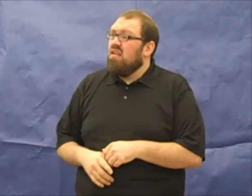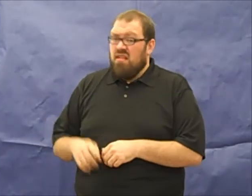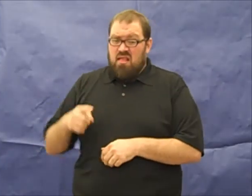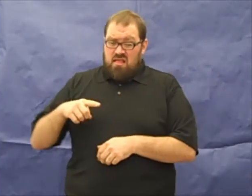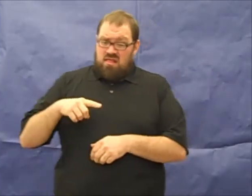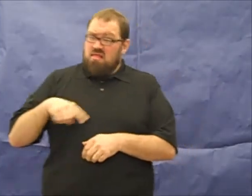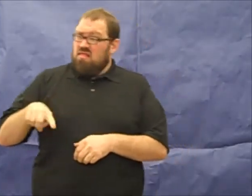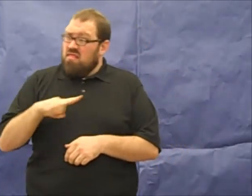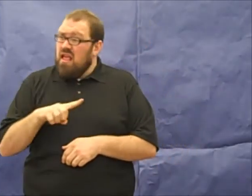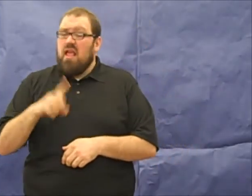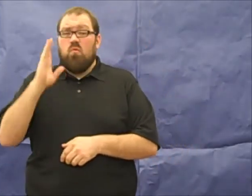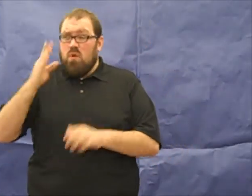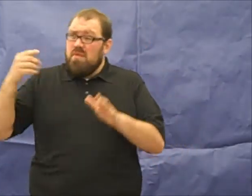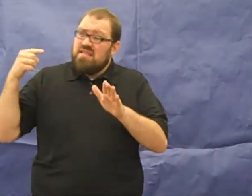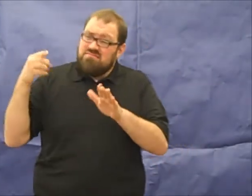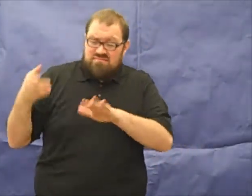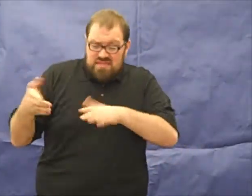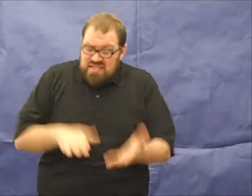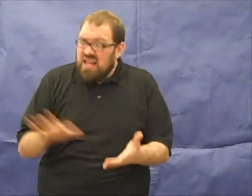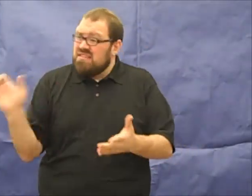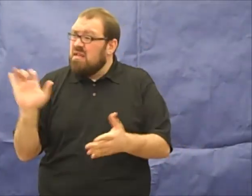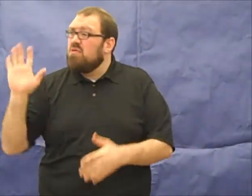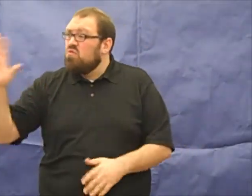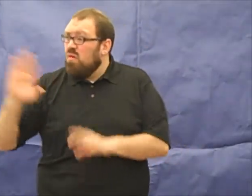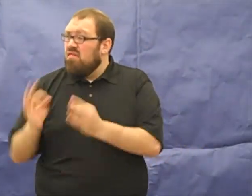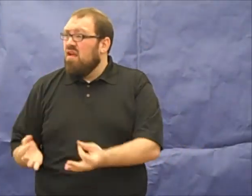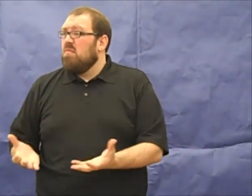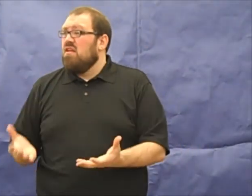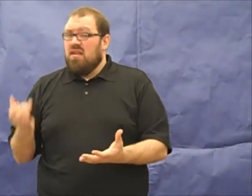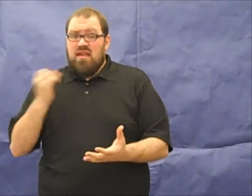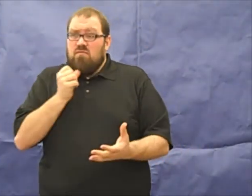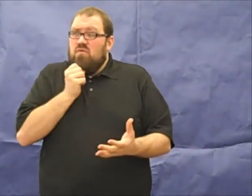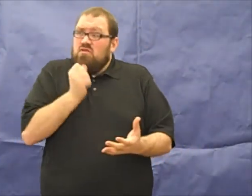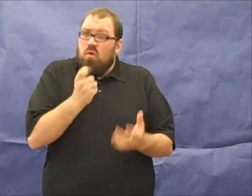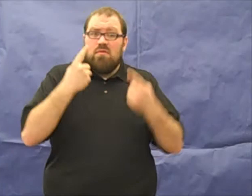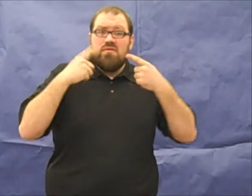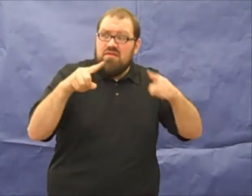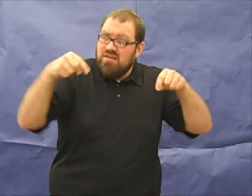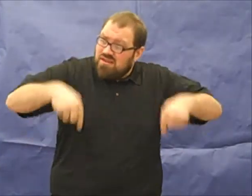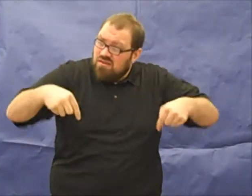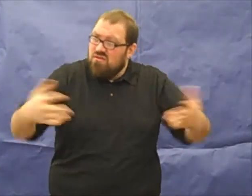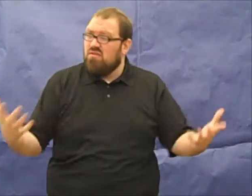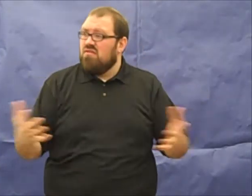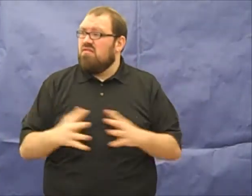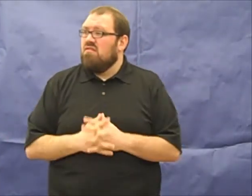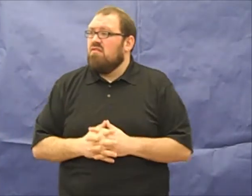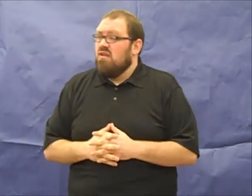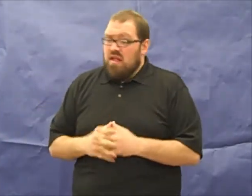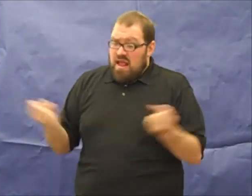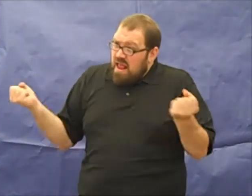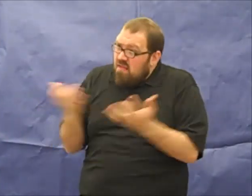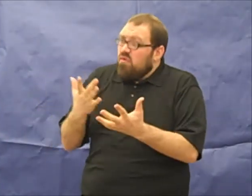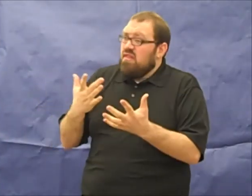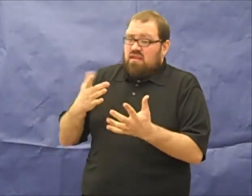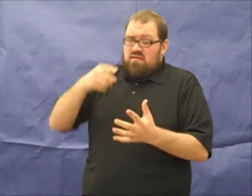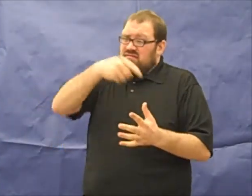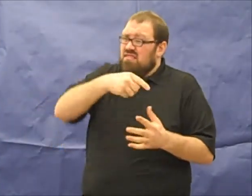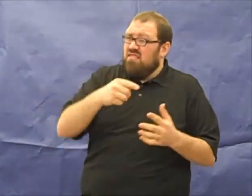just as dead as yours if we don't pull this thing off. So after all we went through in the arena, I don't even